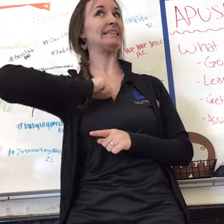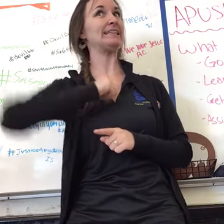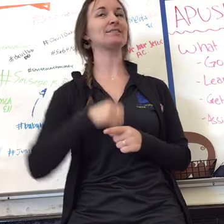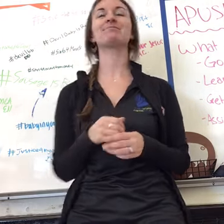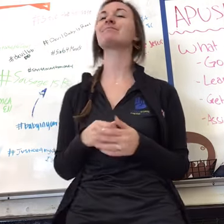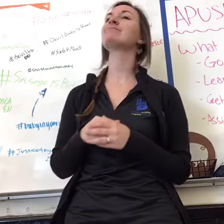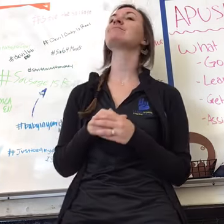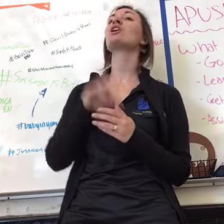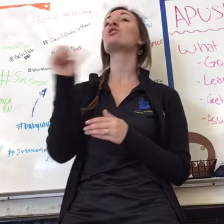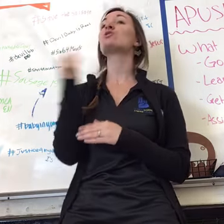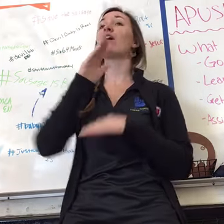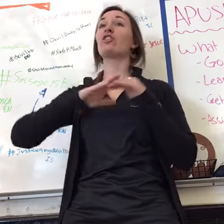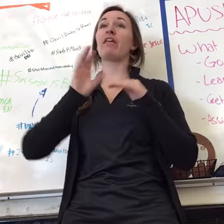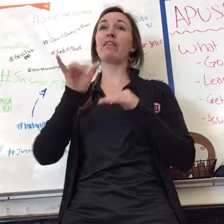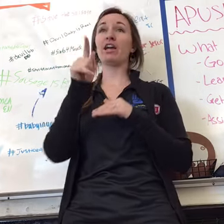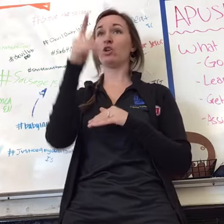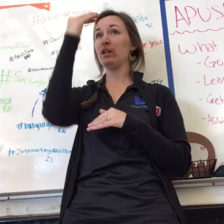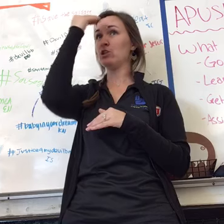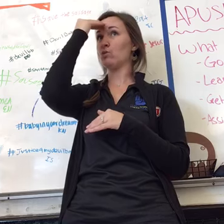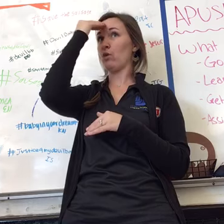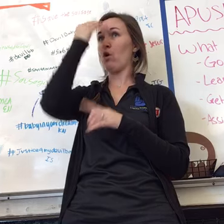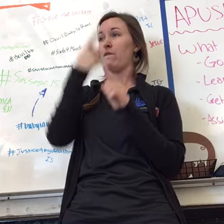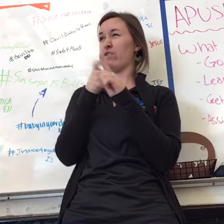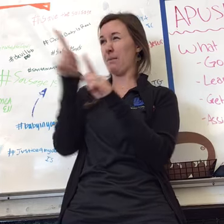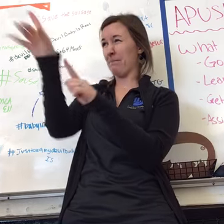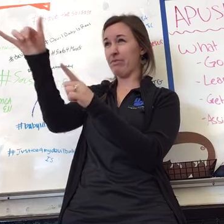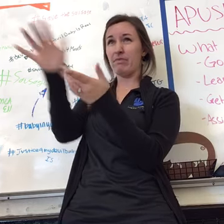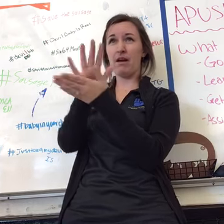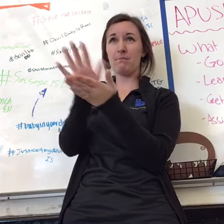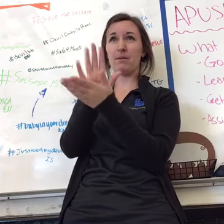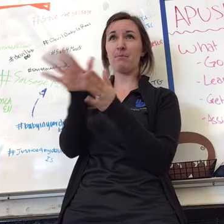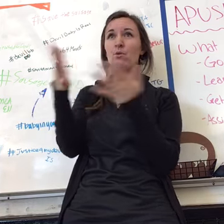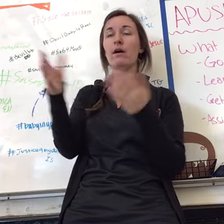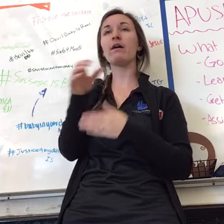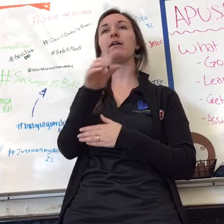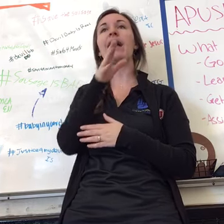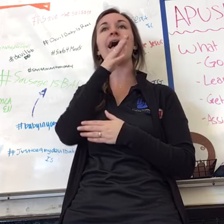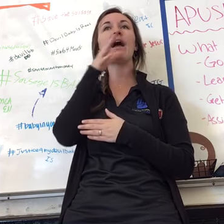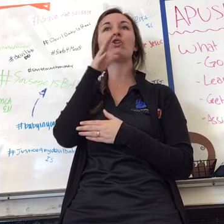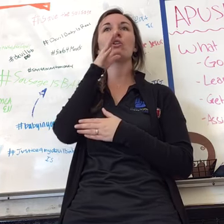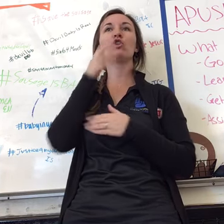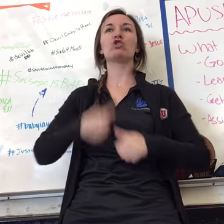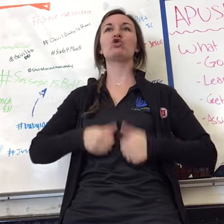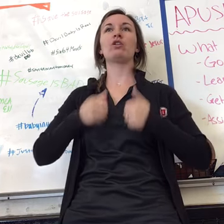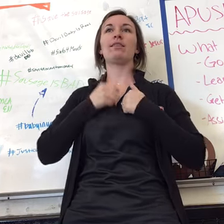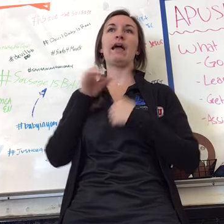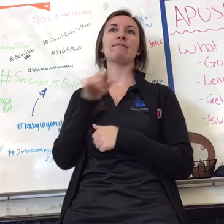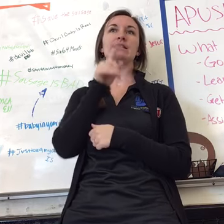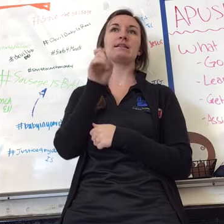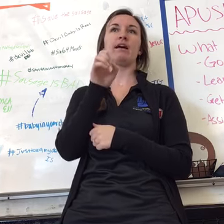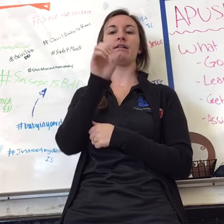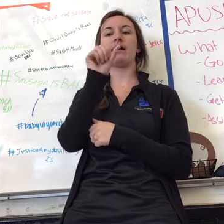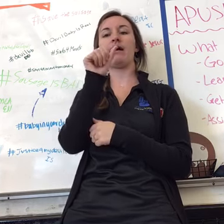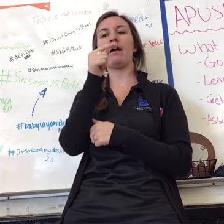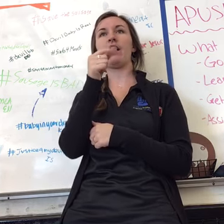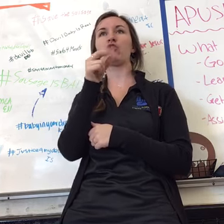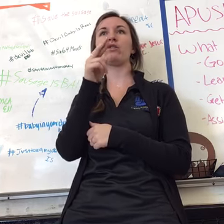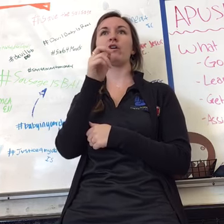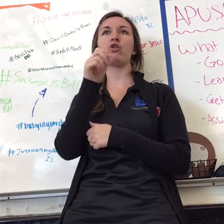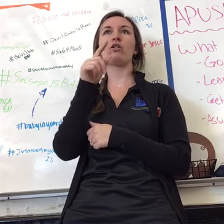other things that you need to know on this paper, you need to know agricultural lifestyles in the market revolution. So remember, the North makes